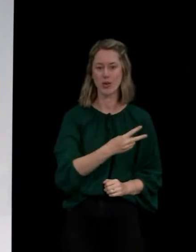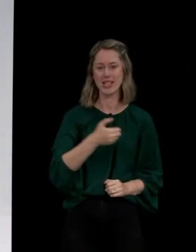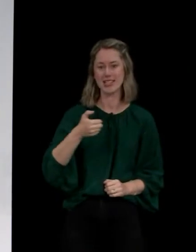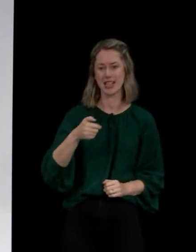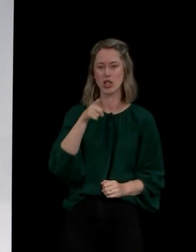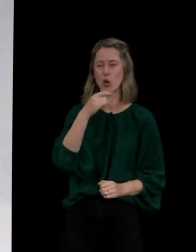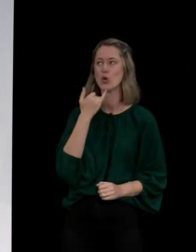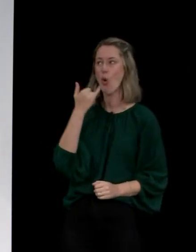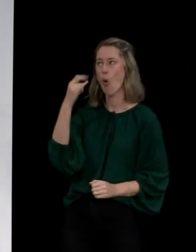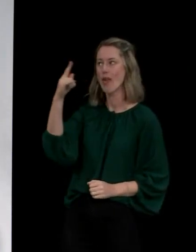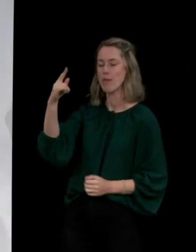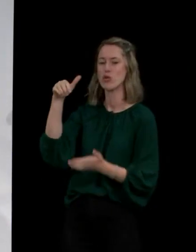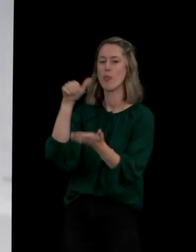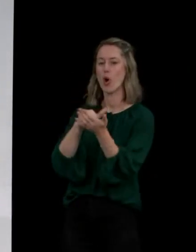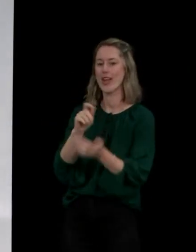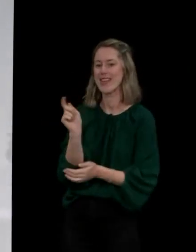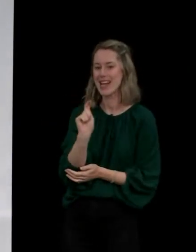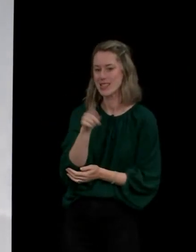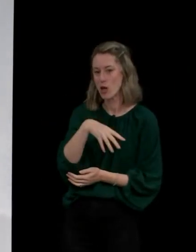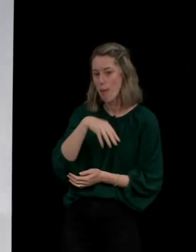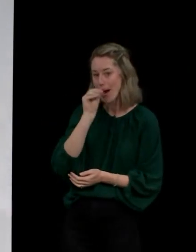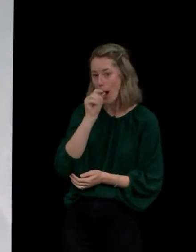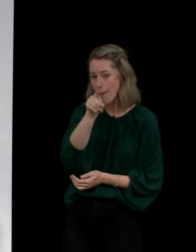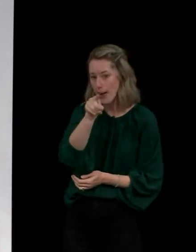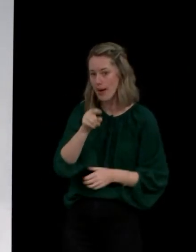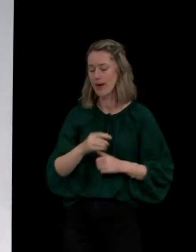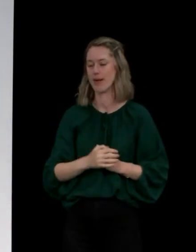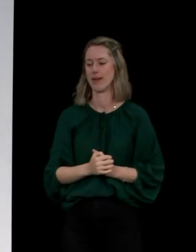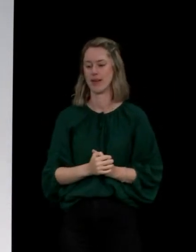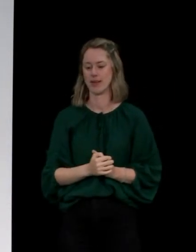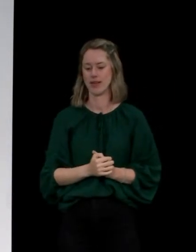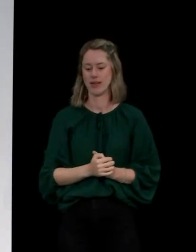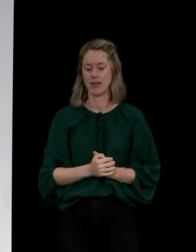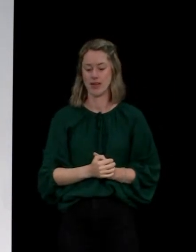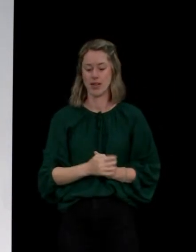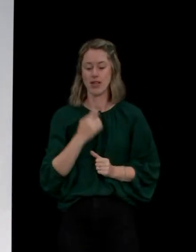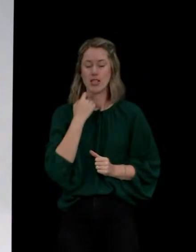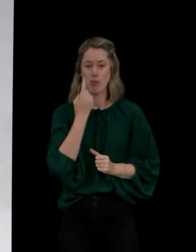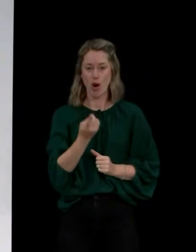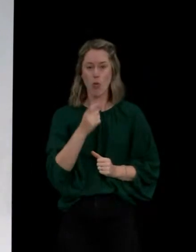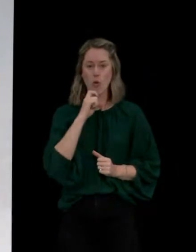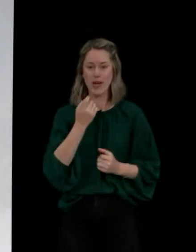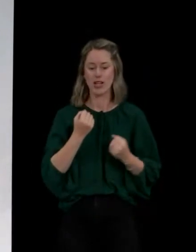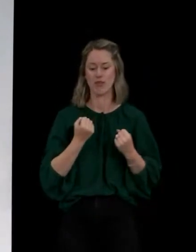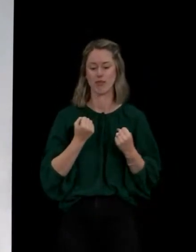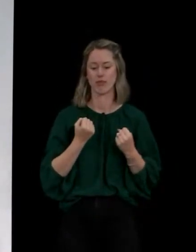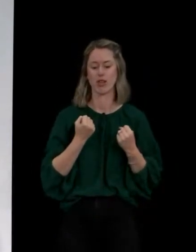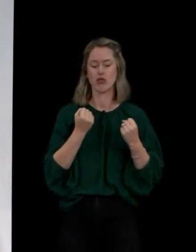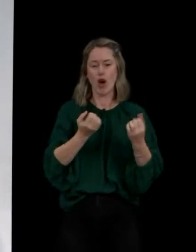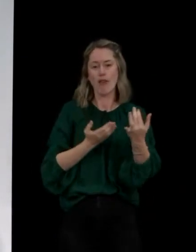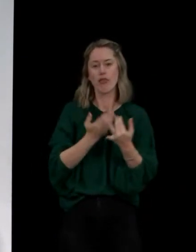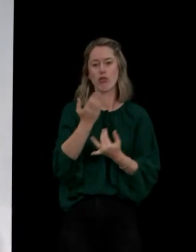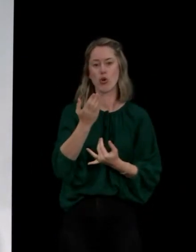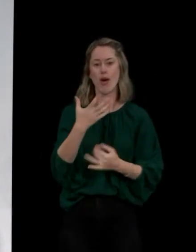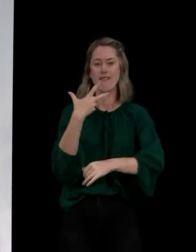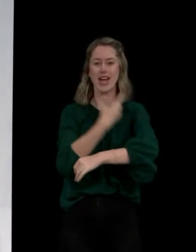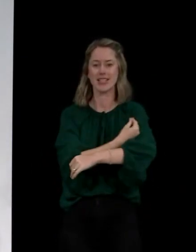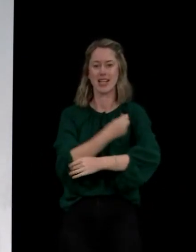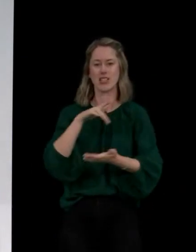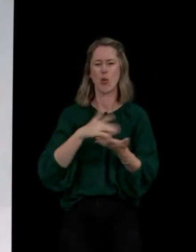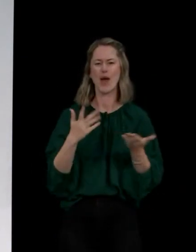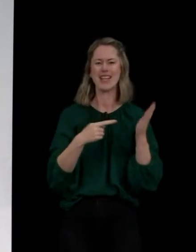vaccine helpline. Also today is the second day of a drive-through vaccination centre for Te Walu, Kiribati and Tokelau communities in Te